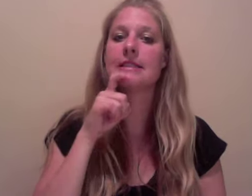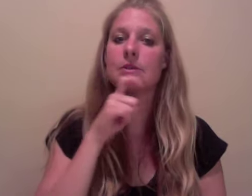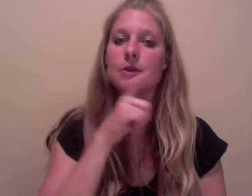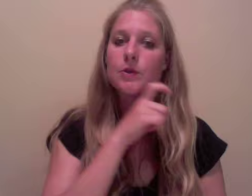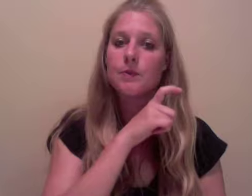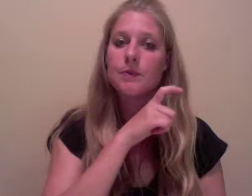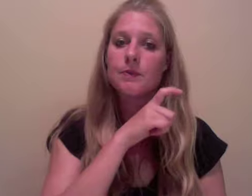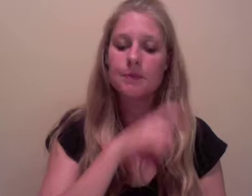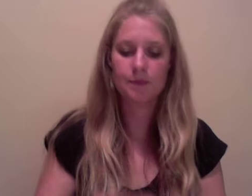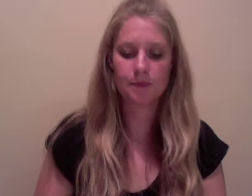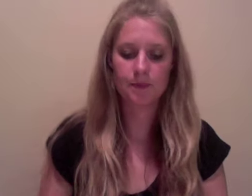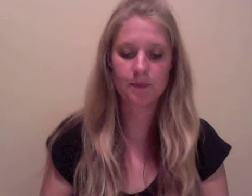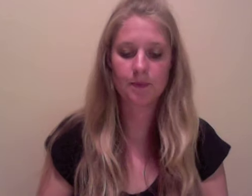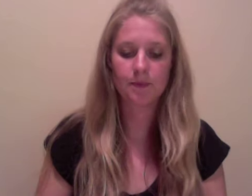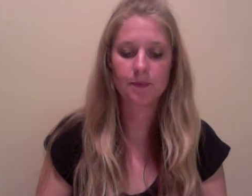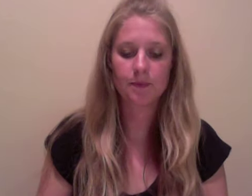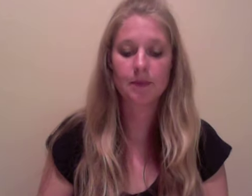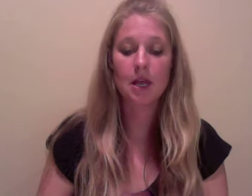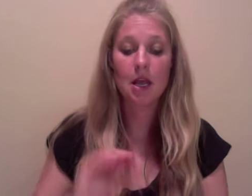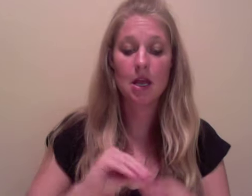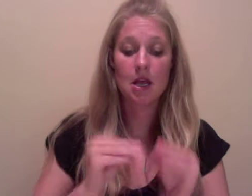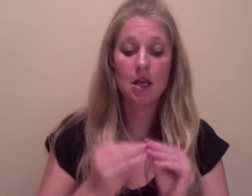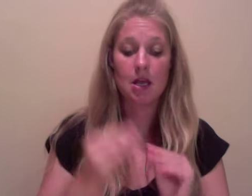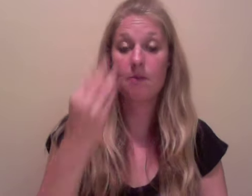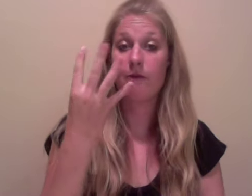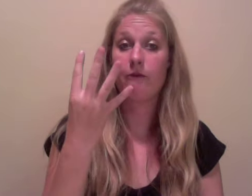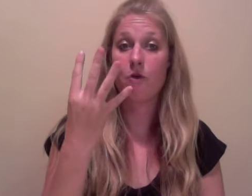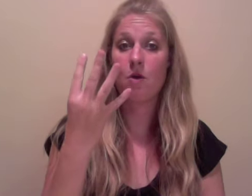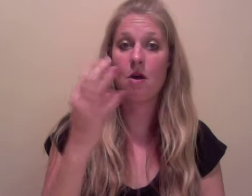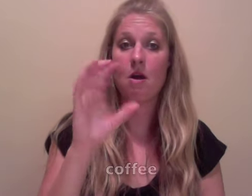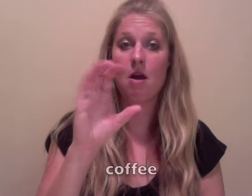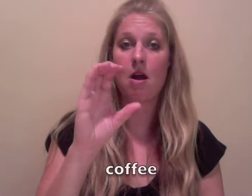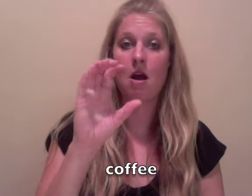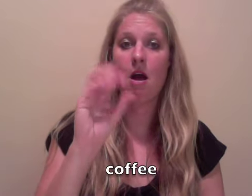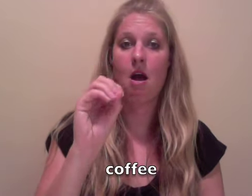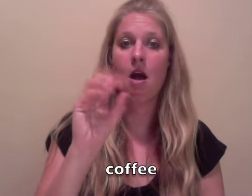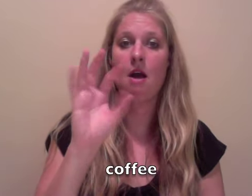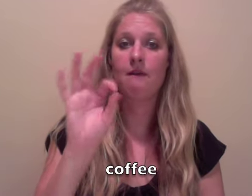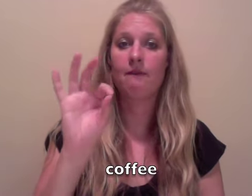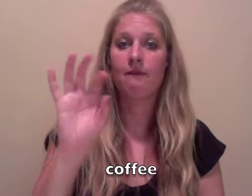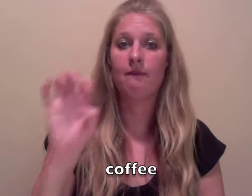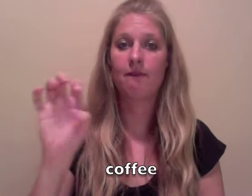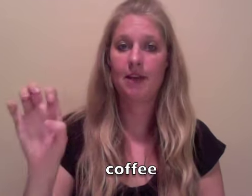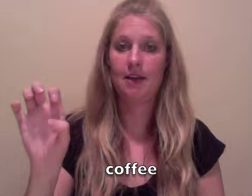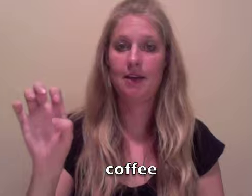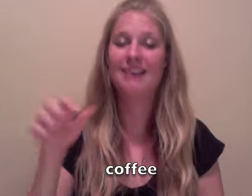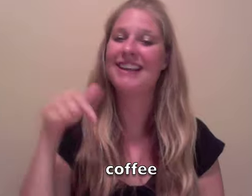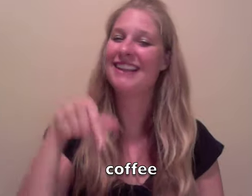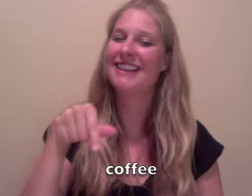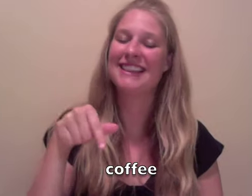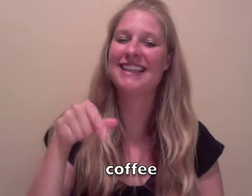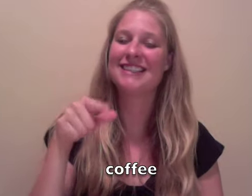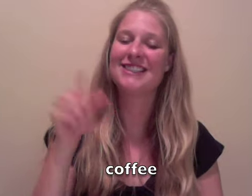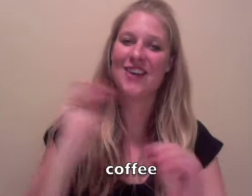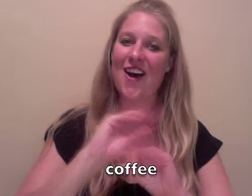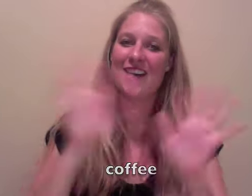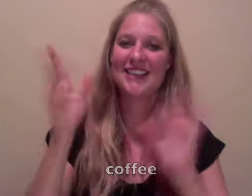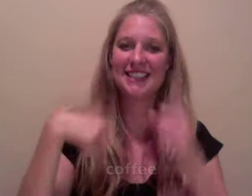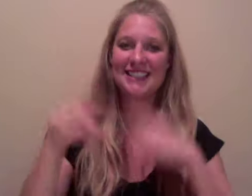hot, cereal. And that's the sign for oatmeal. Number 4, coffee. So this